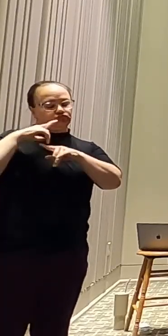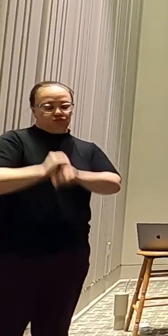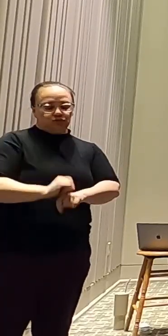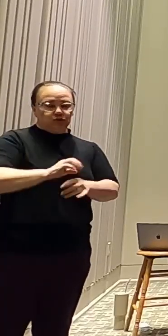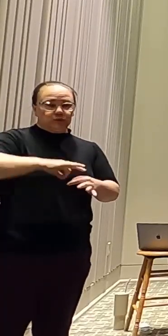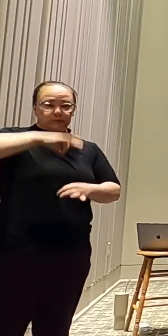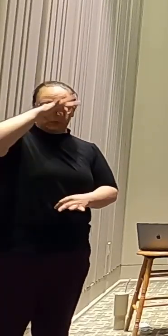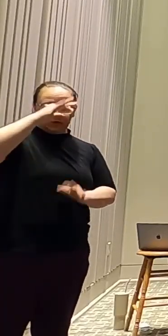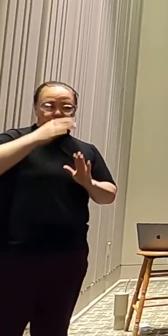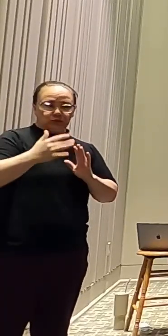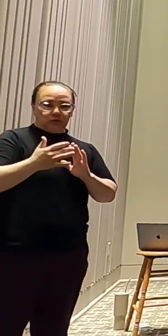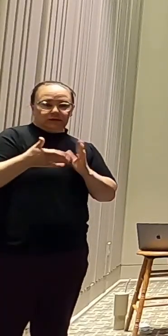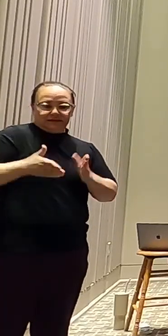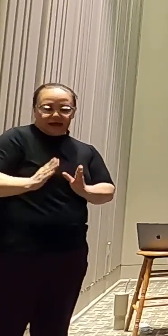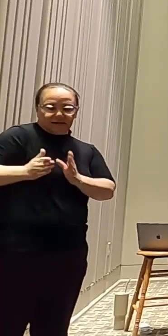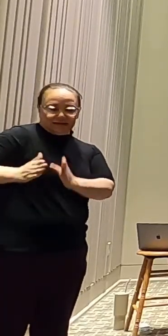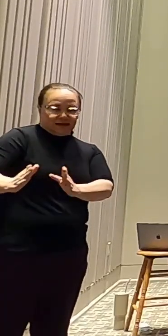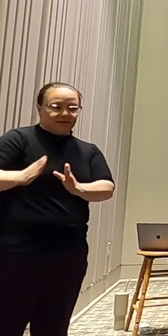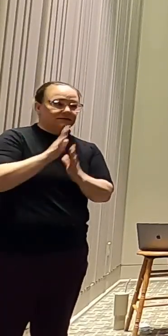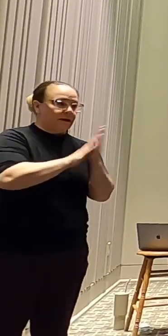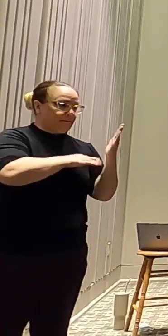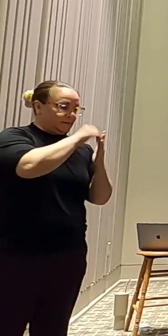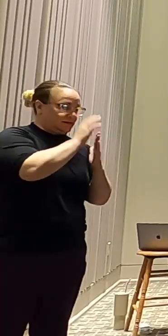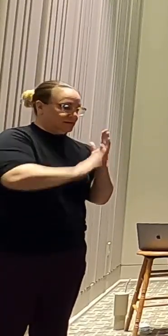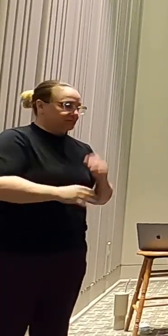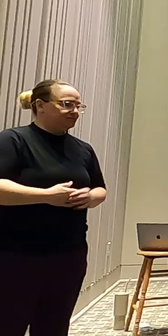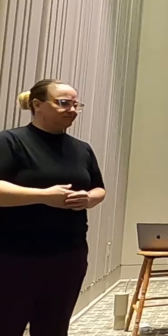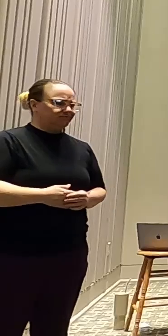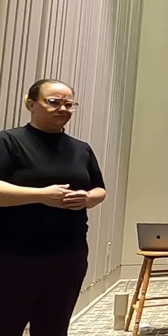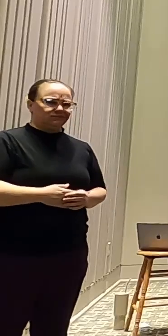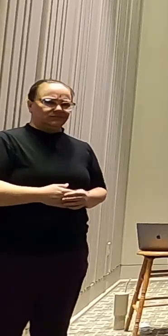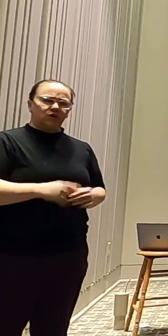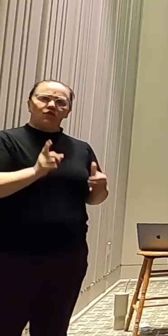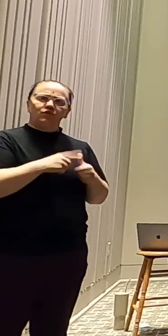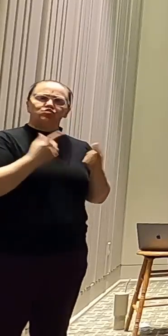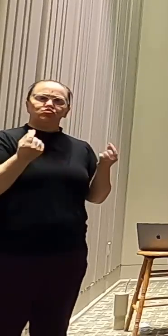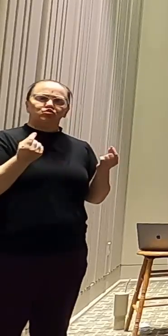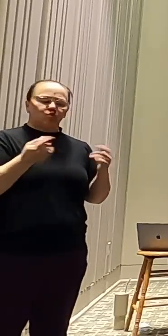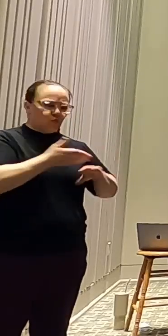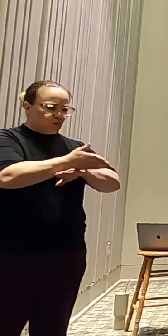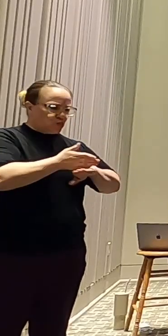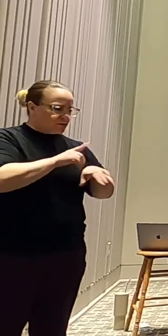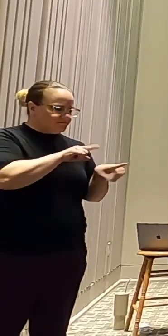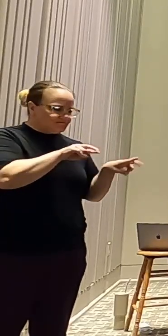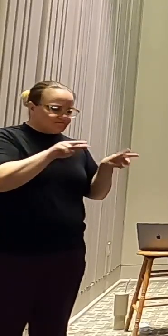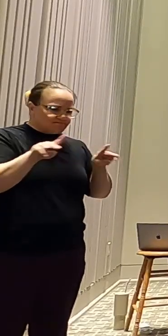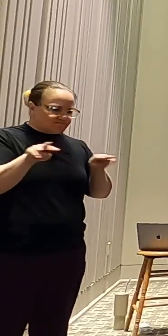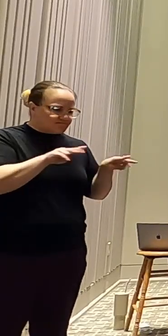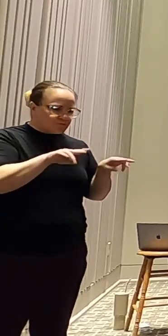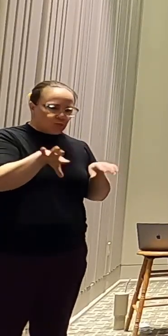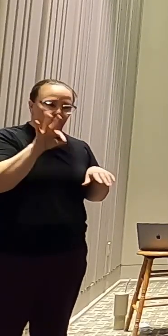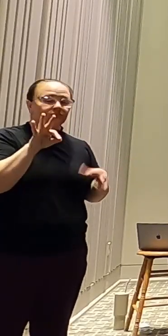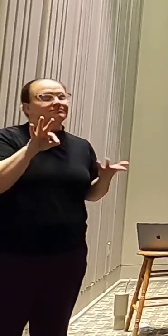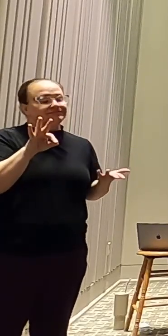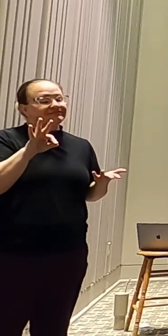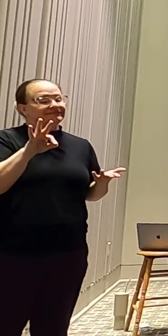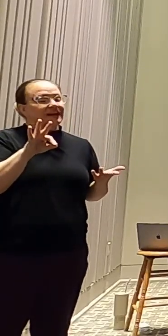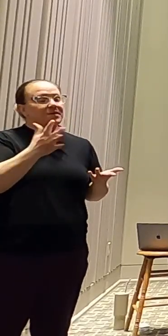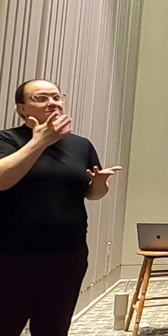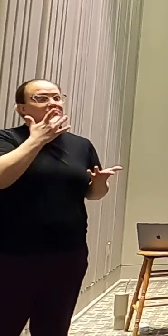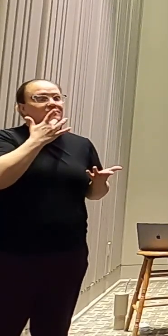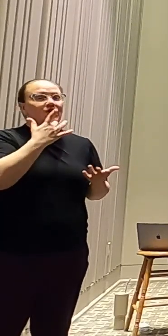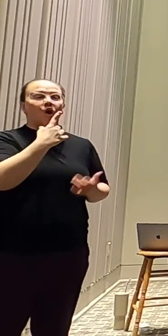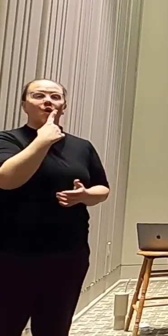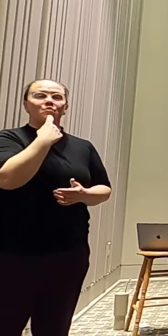painting. So the first step of this, of course, is selecting the wood. As we heard, it is likely going to be of red cedar. So red cedar